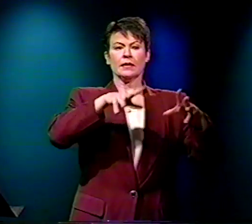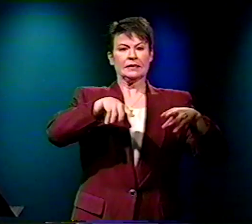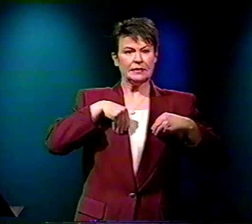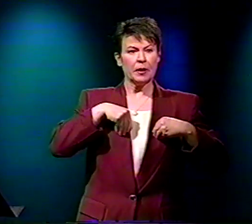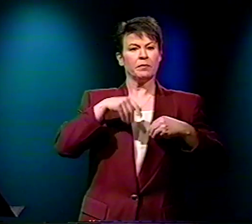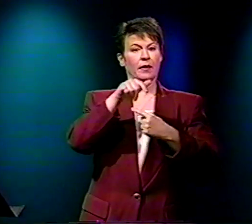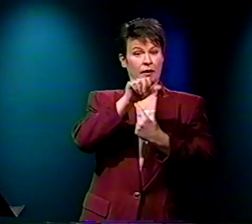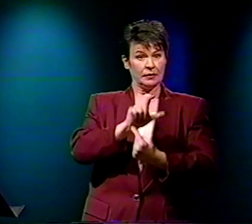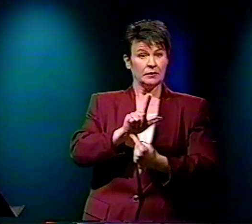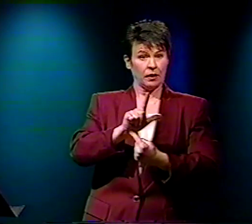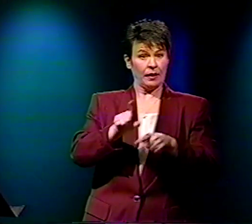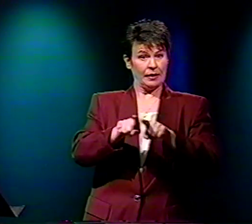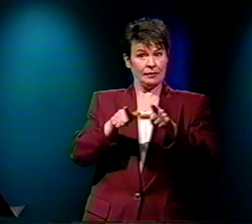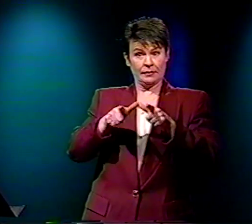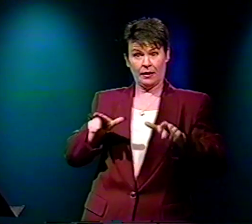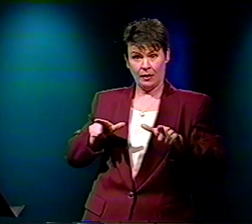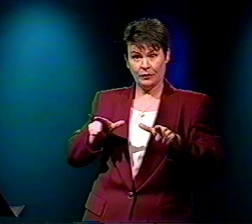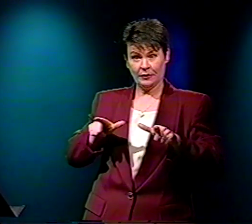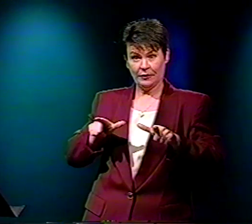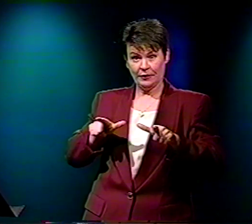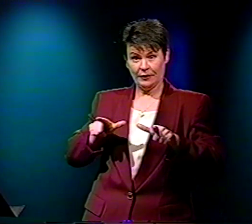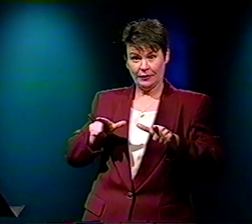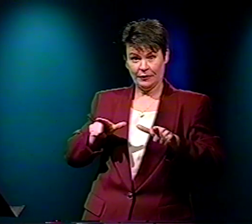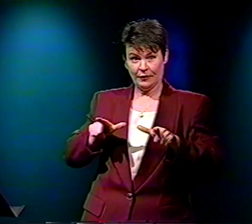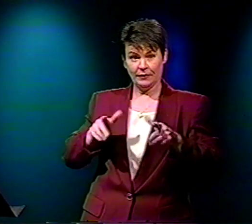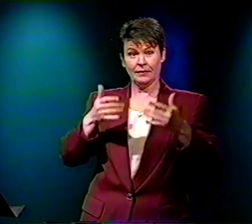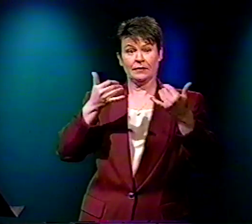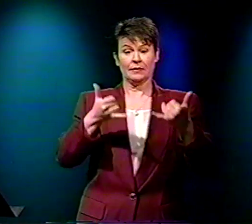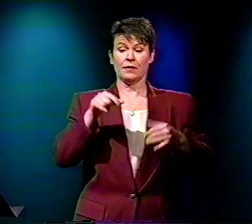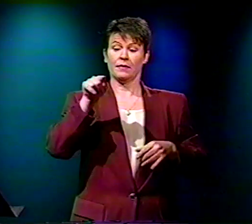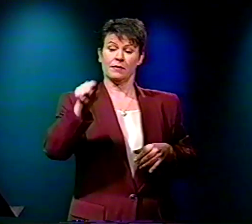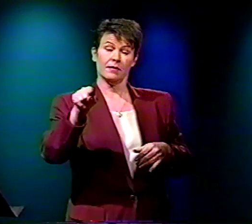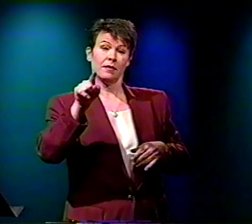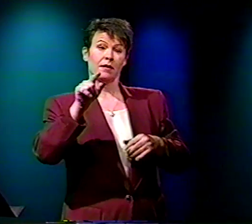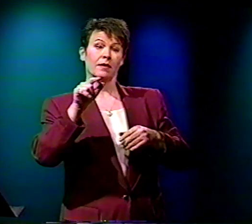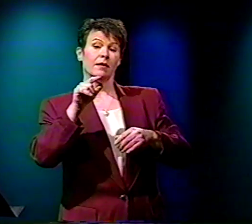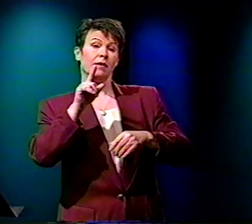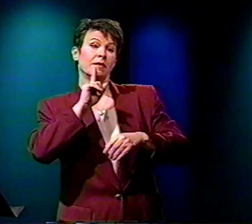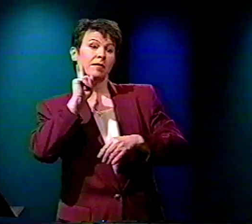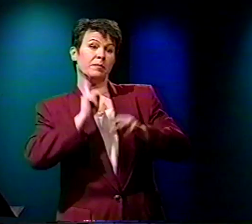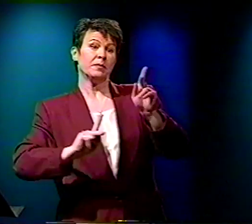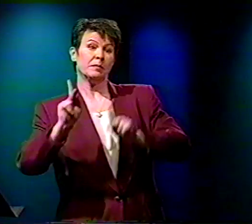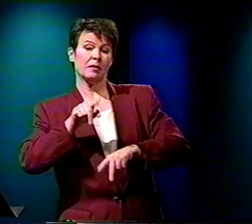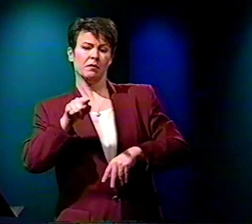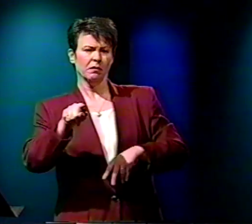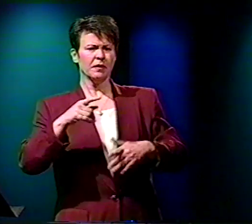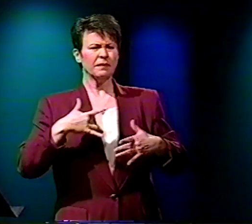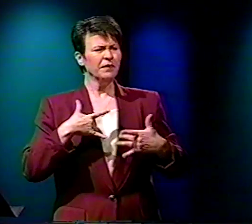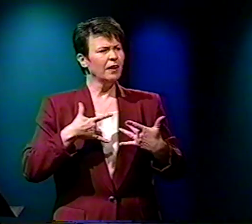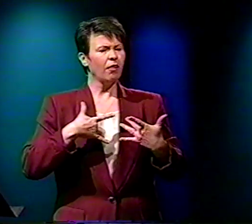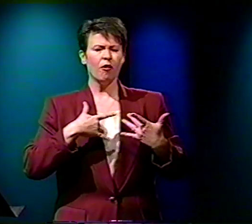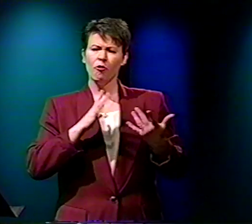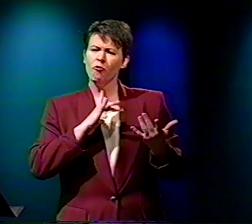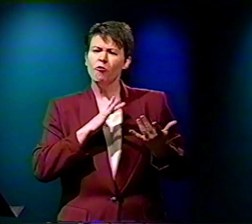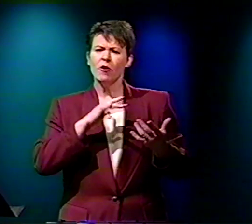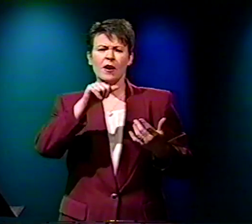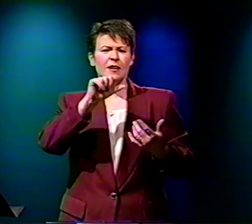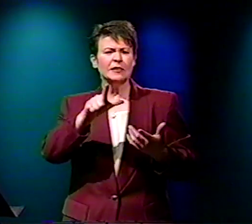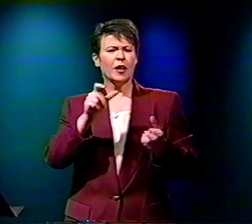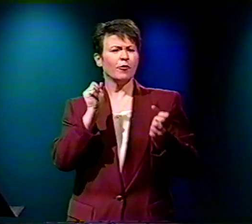people. And they have a hard time accepting ASL as a language. Now, deaf people feel that